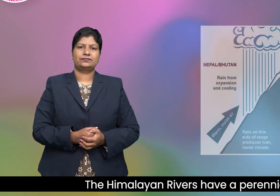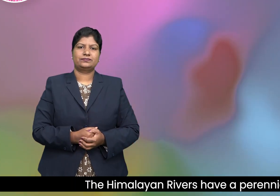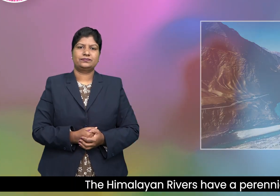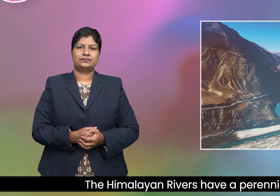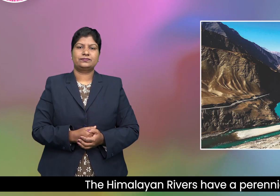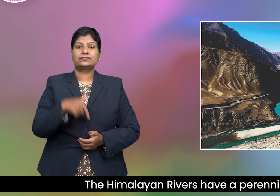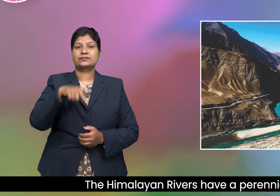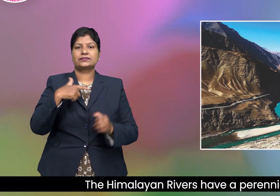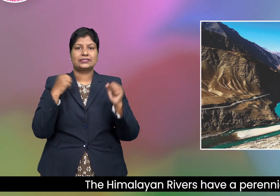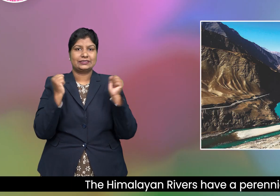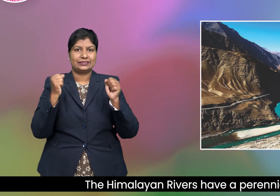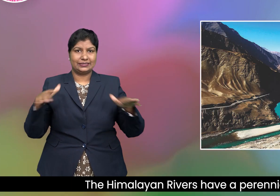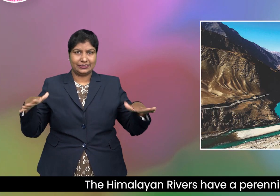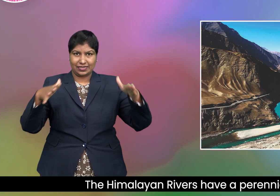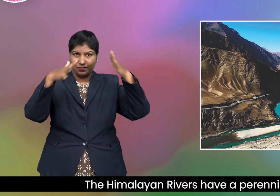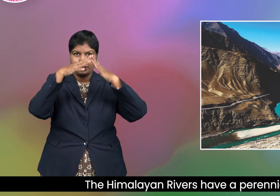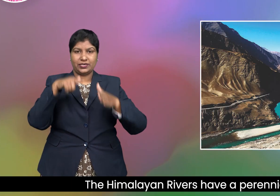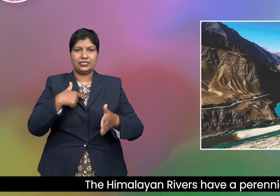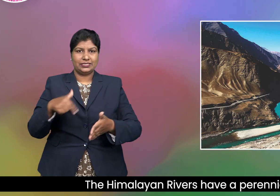the Himalayas the rivers